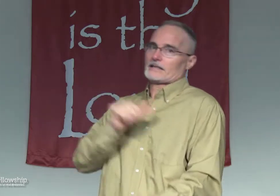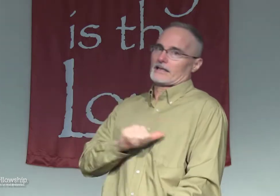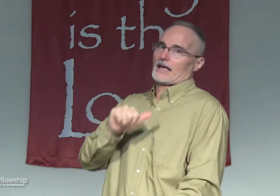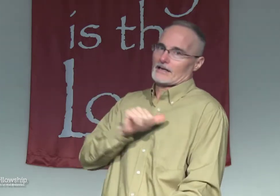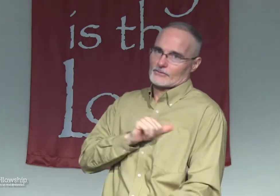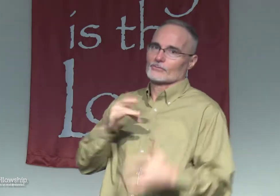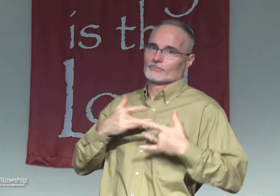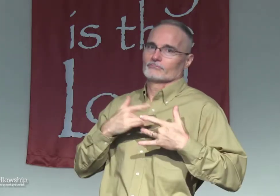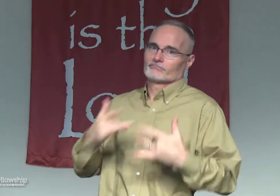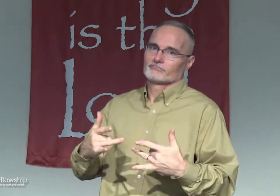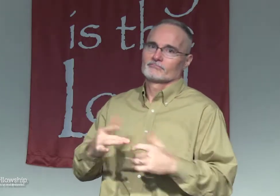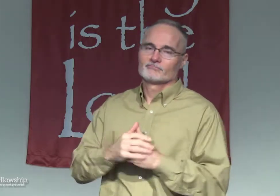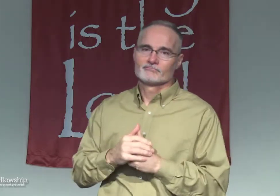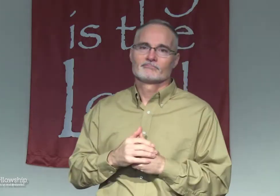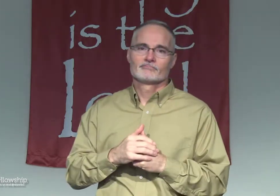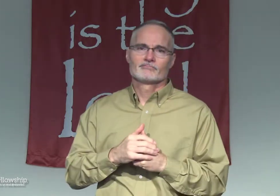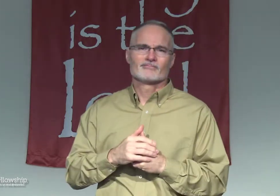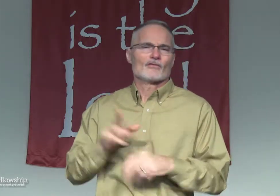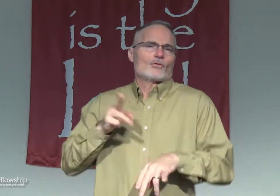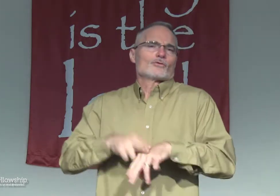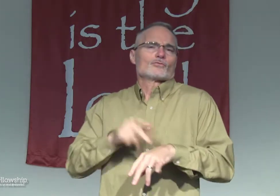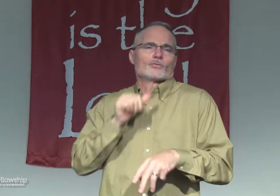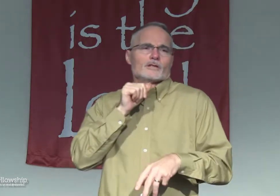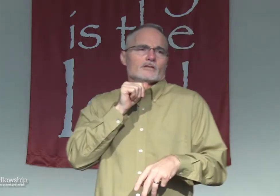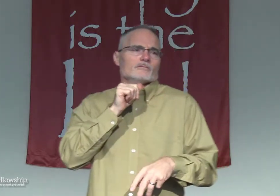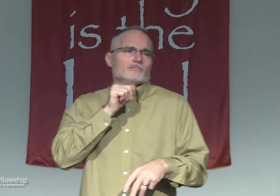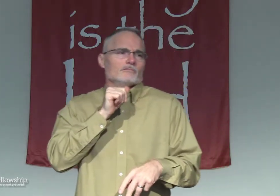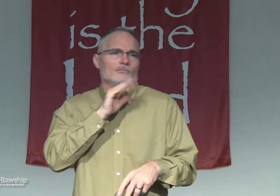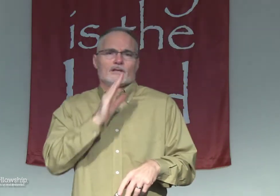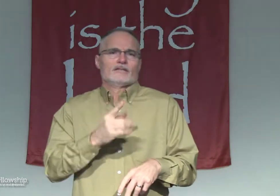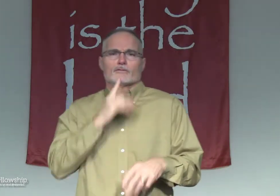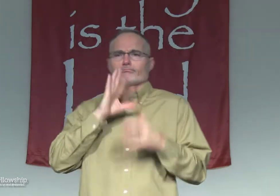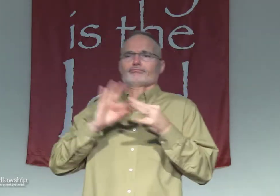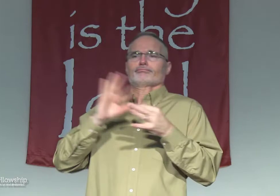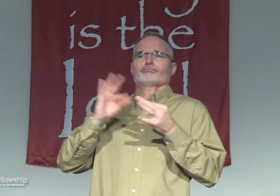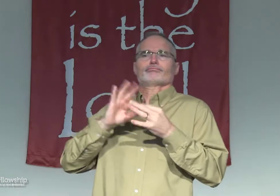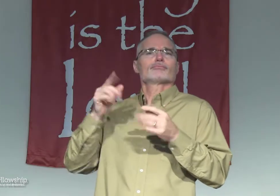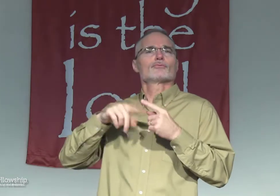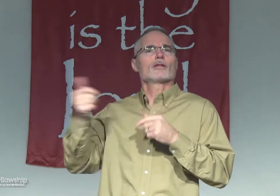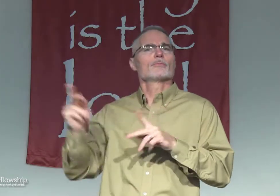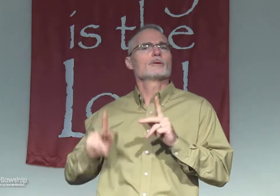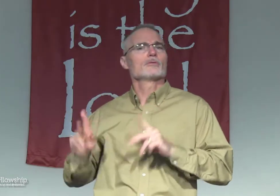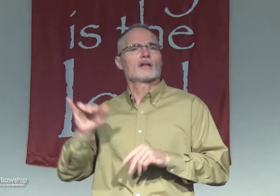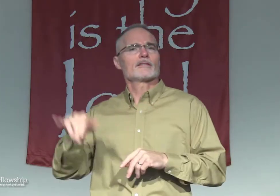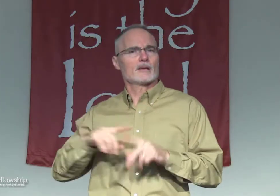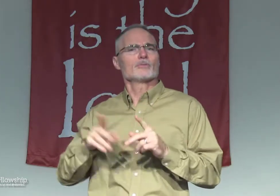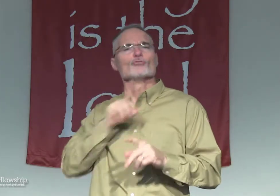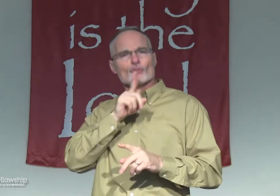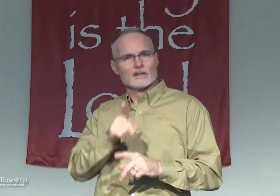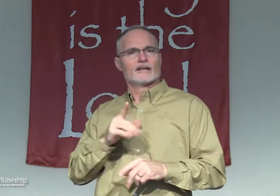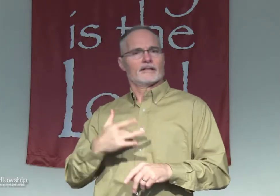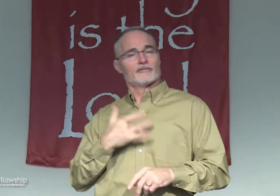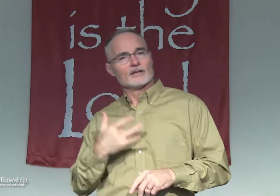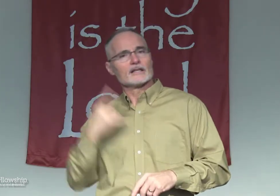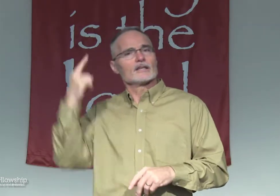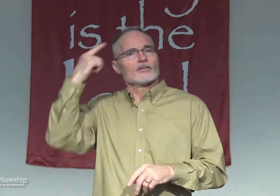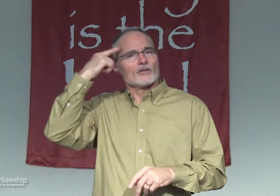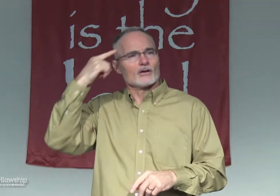We think our attitude is that they don't deserve our kindness, right? Now, of course, we would never say that out loud. We would never admit it to other people,